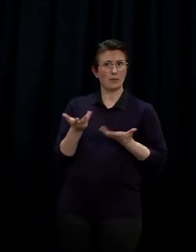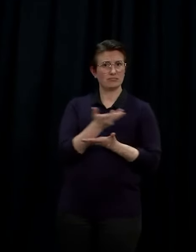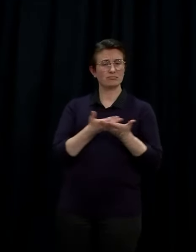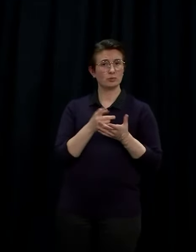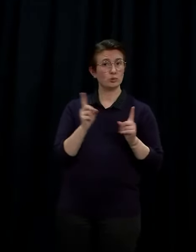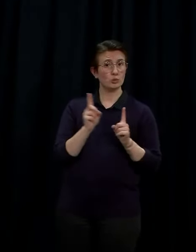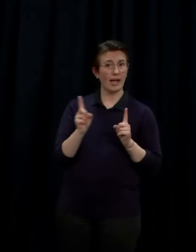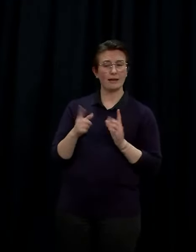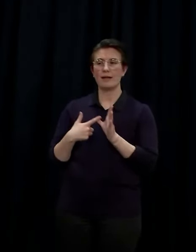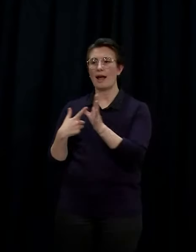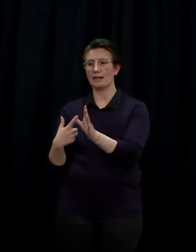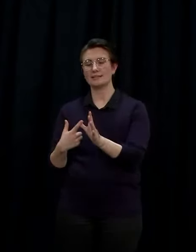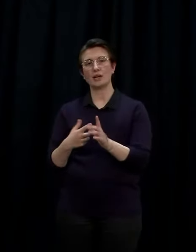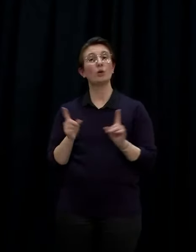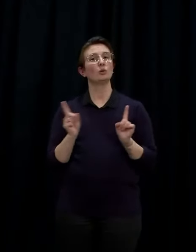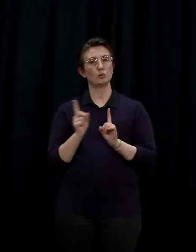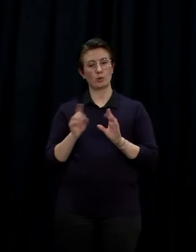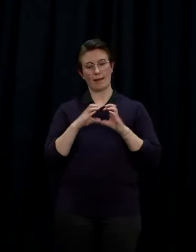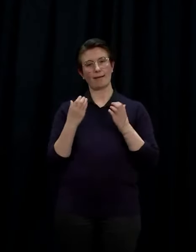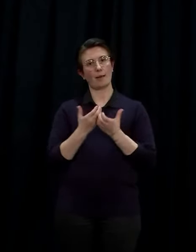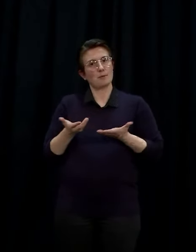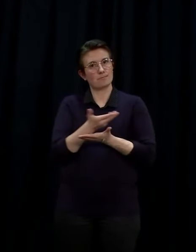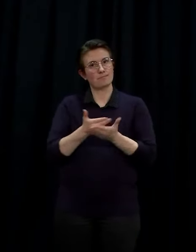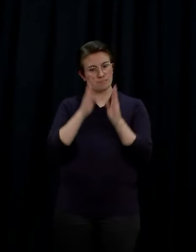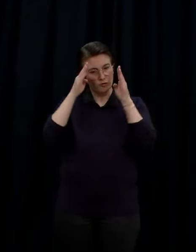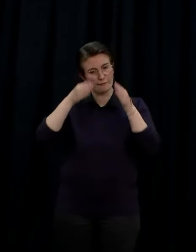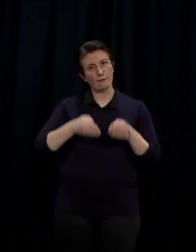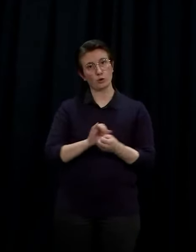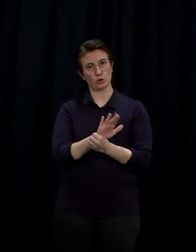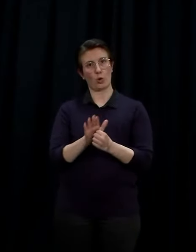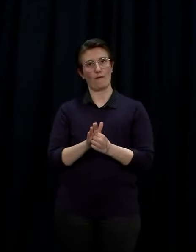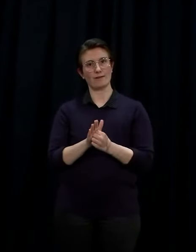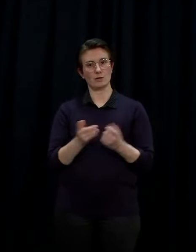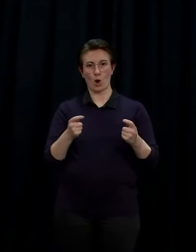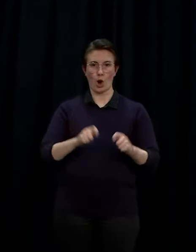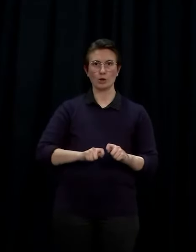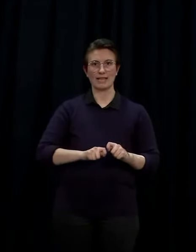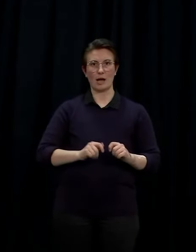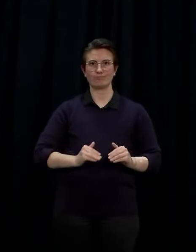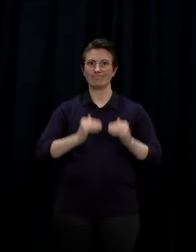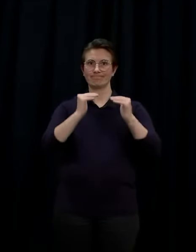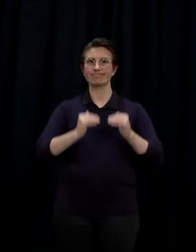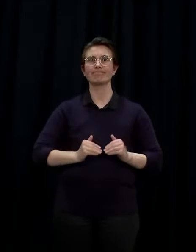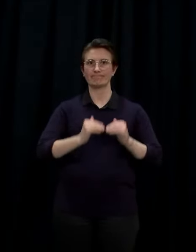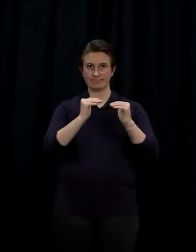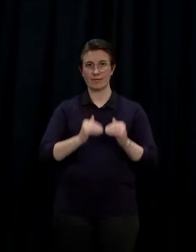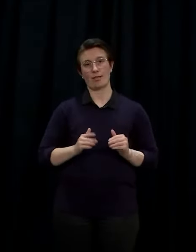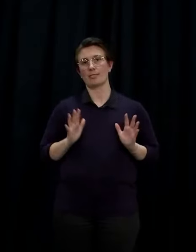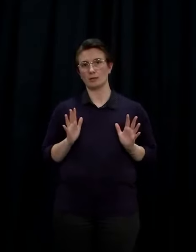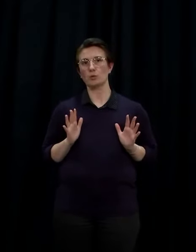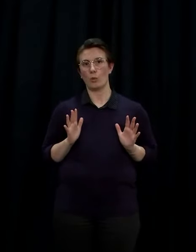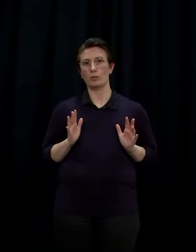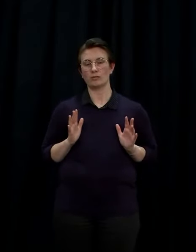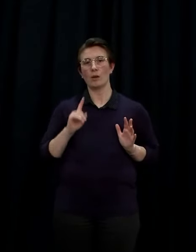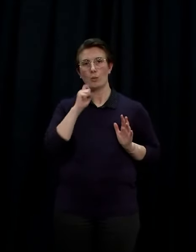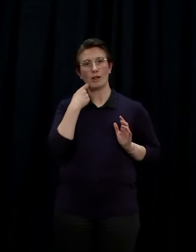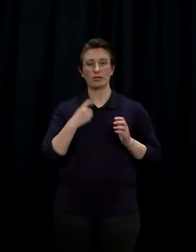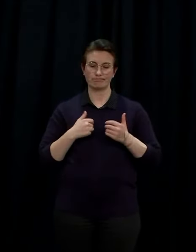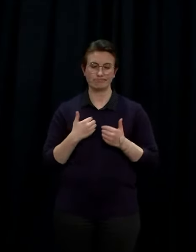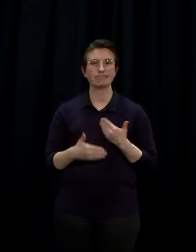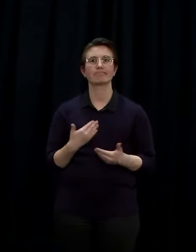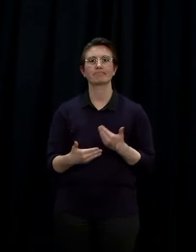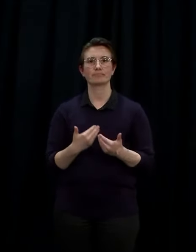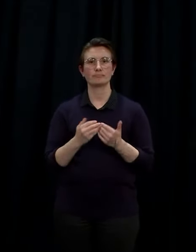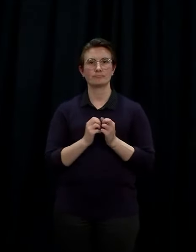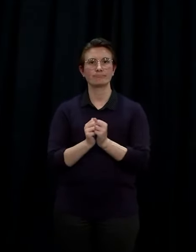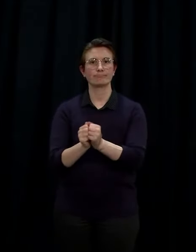advice to Cabinet, though. I can't give you a timeline at this stage. One of the things we do need to know is just how many we may not have been able